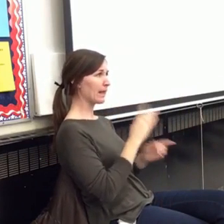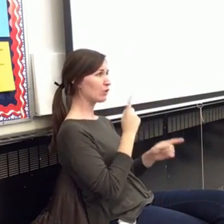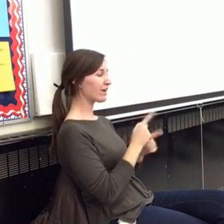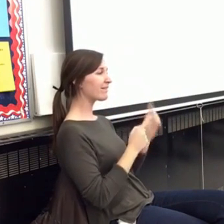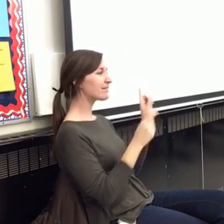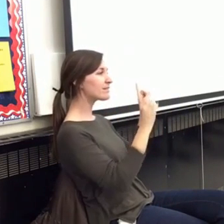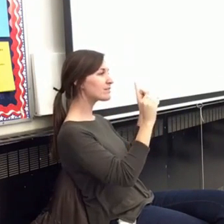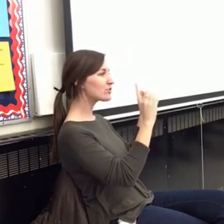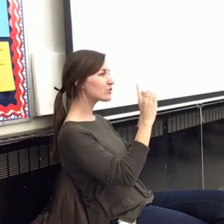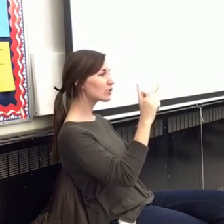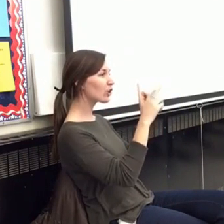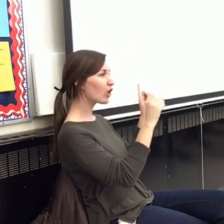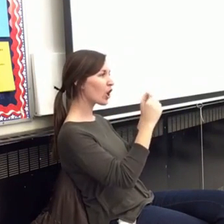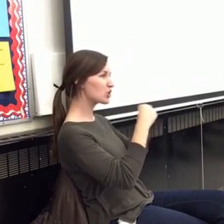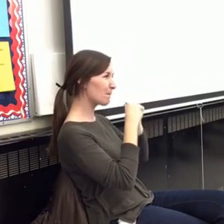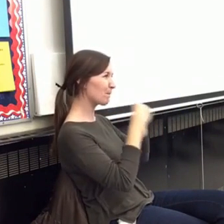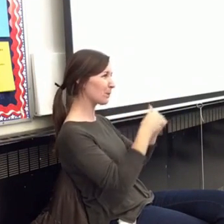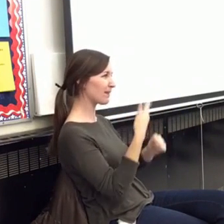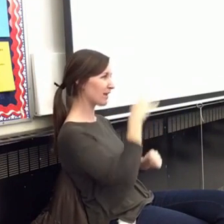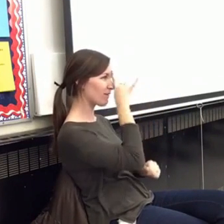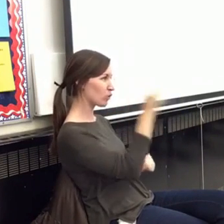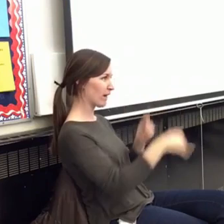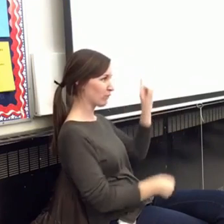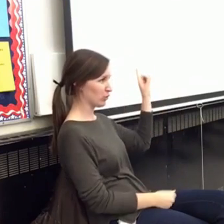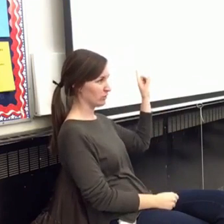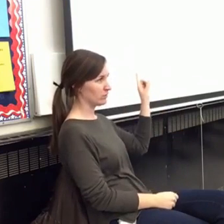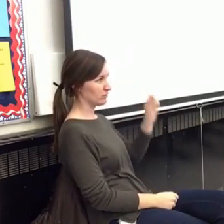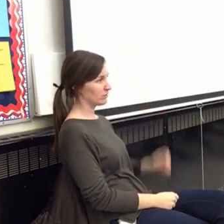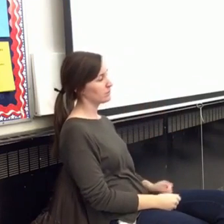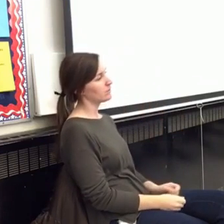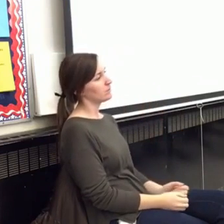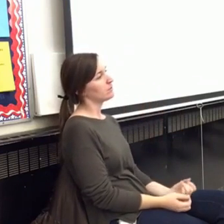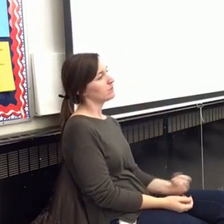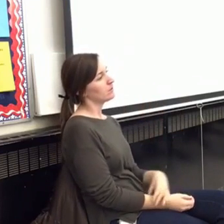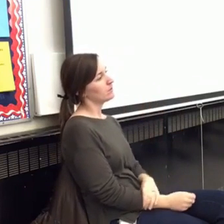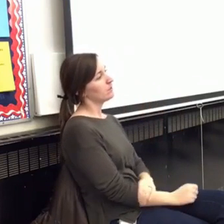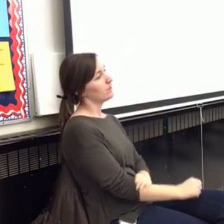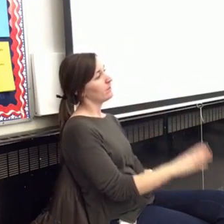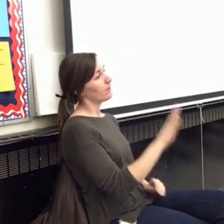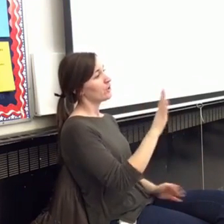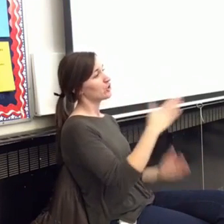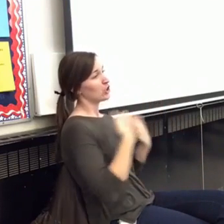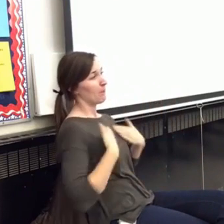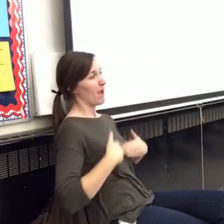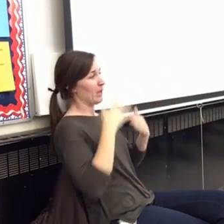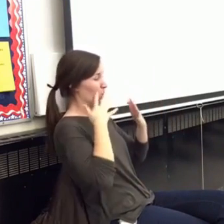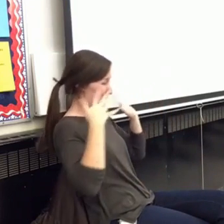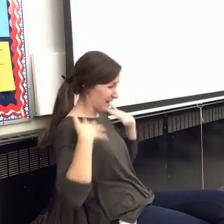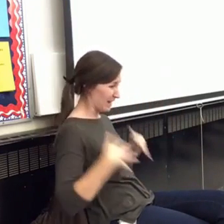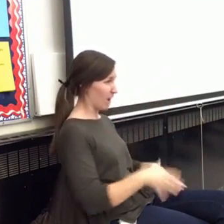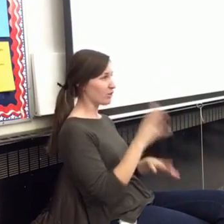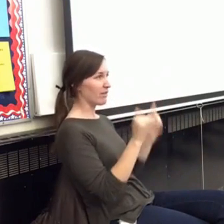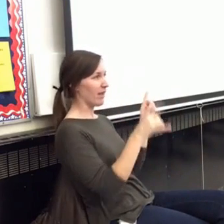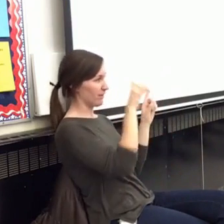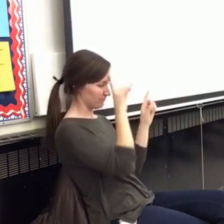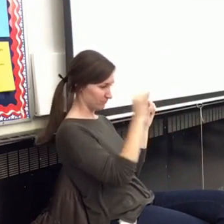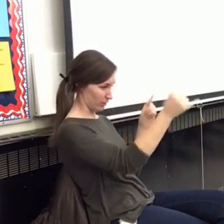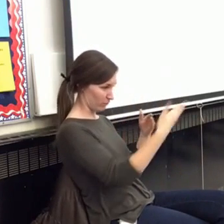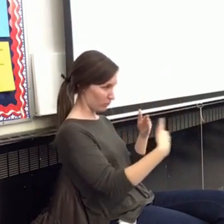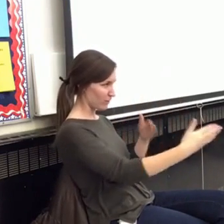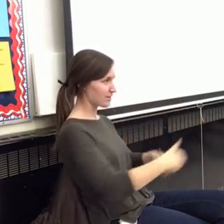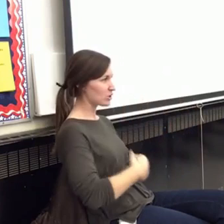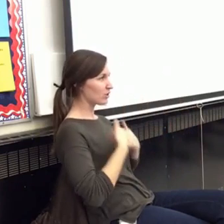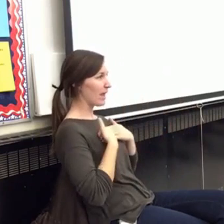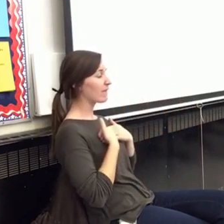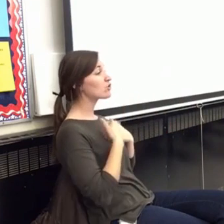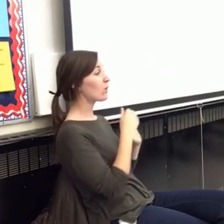the scars that are permanently on your body following that time. So your body is covered in that for the rest of your life. Additionally, as the